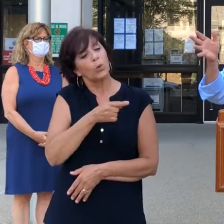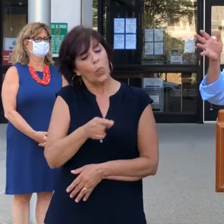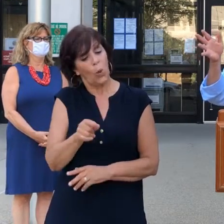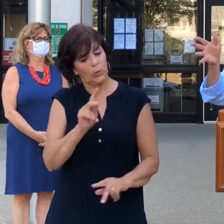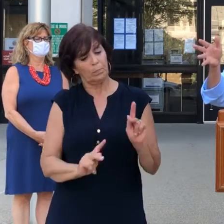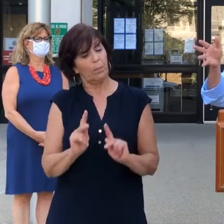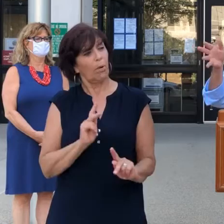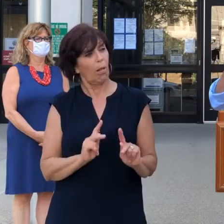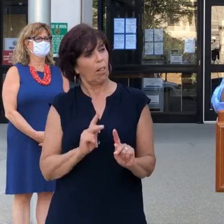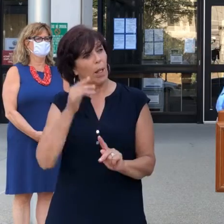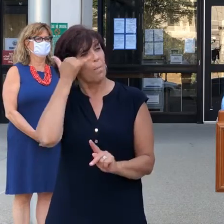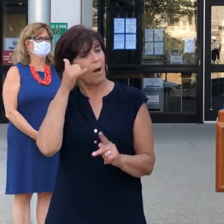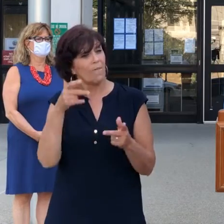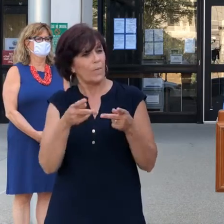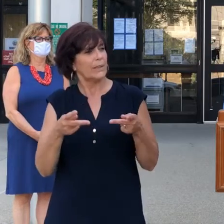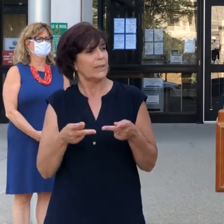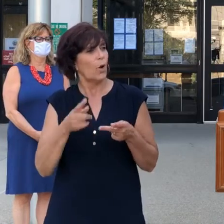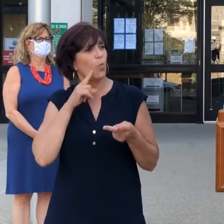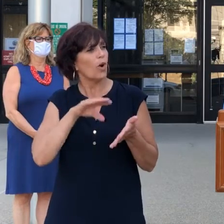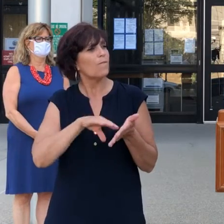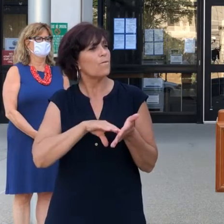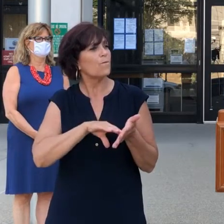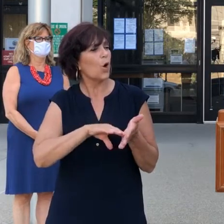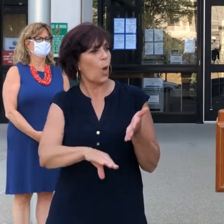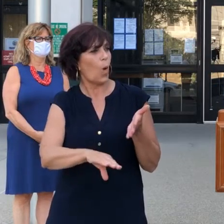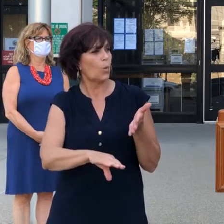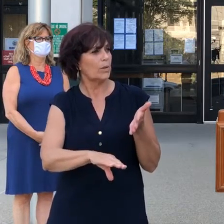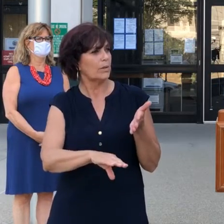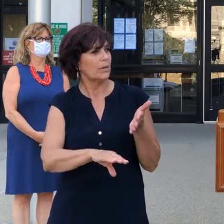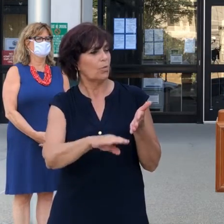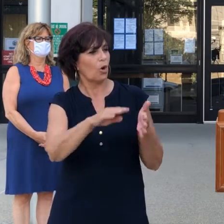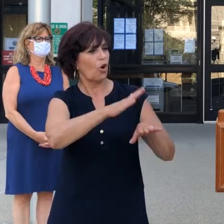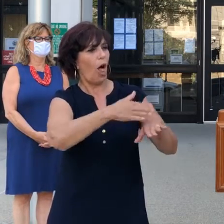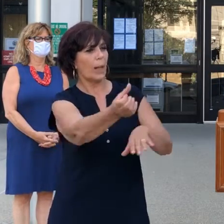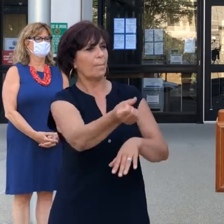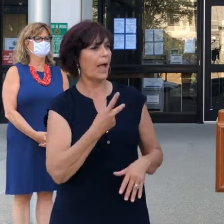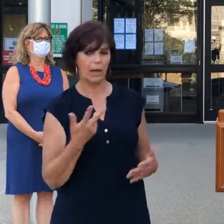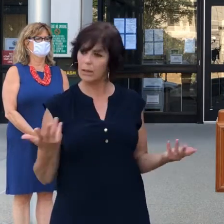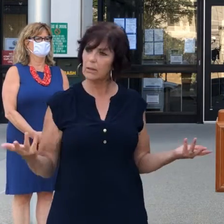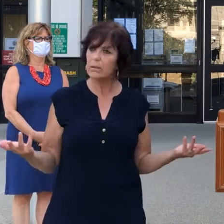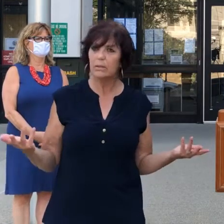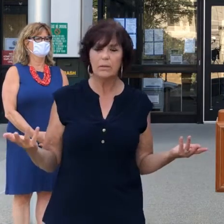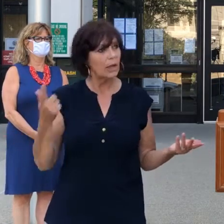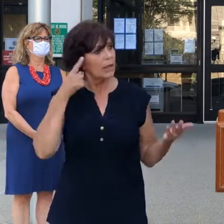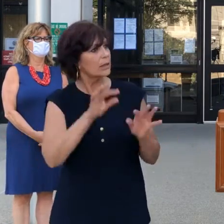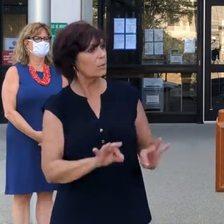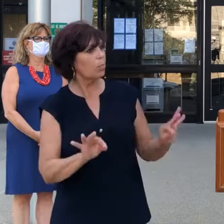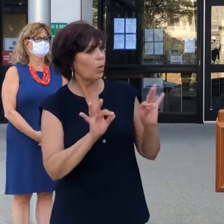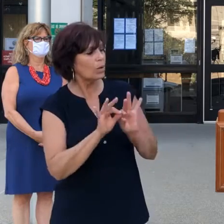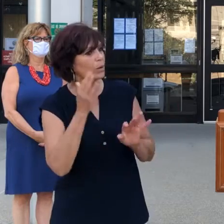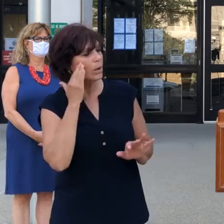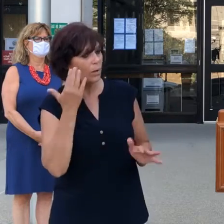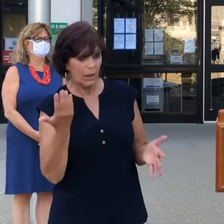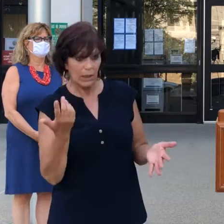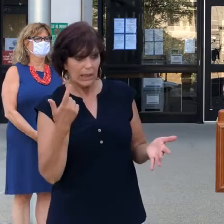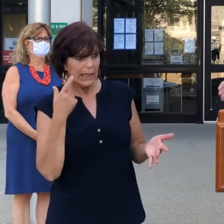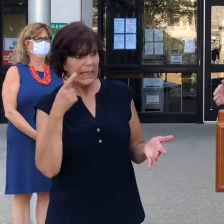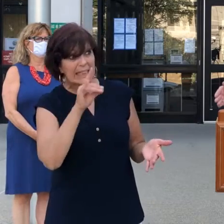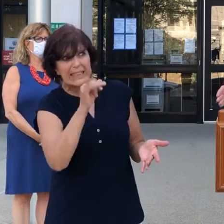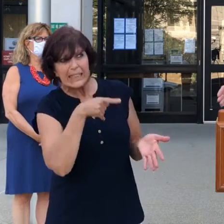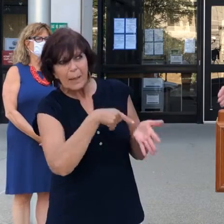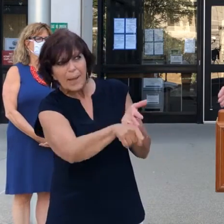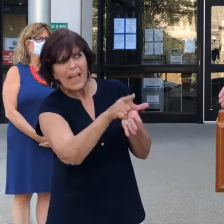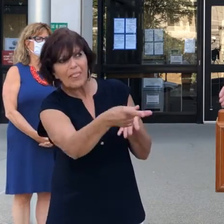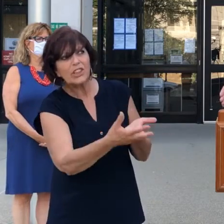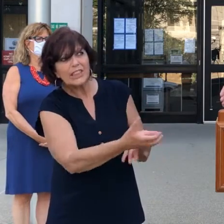the Buffalo facility were furloughed, and they were calling them back. I think it's important to know, did they pay the salaries of